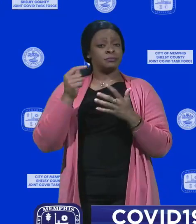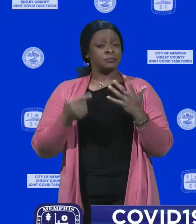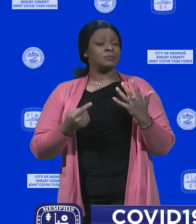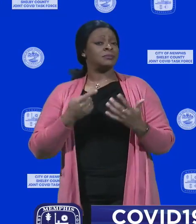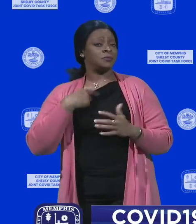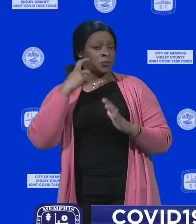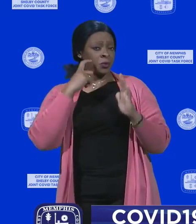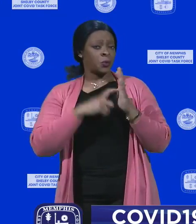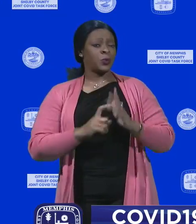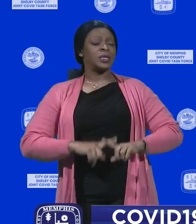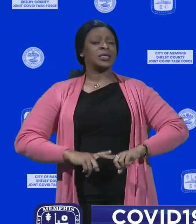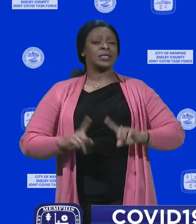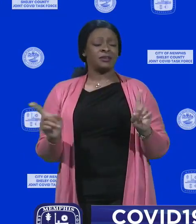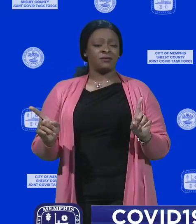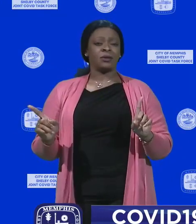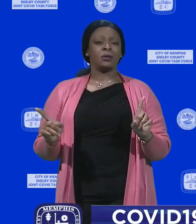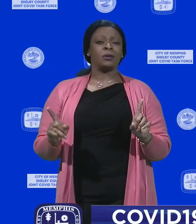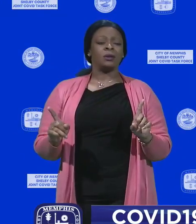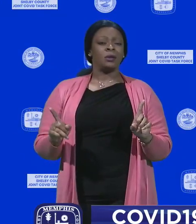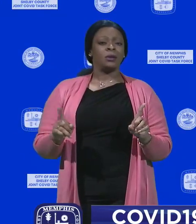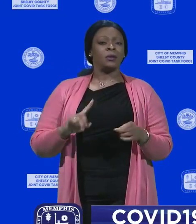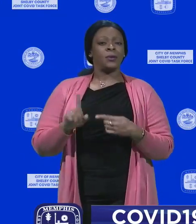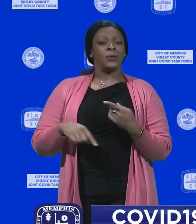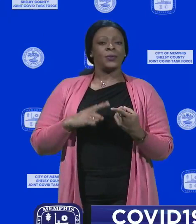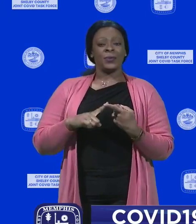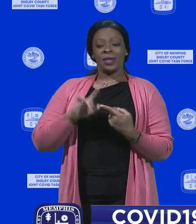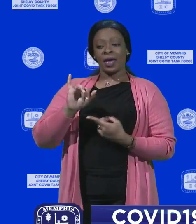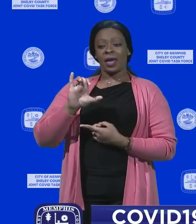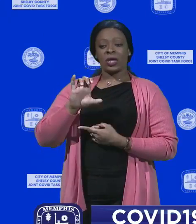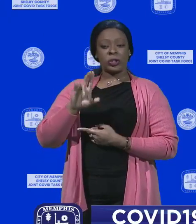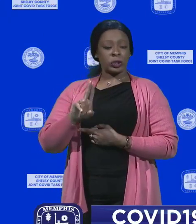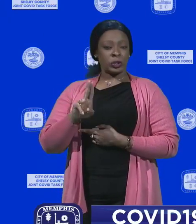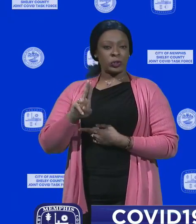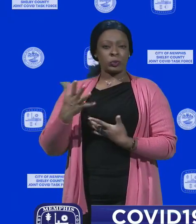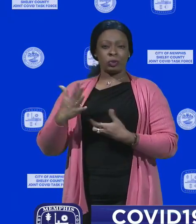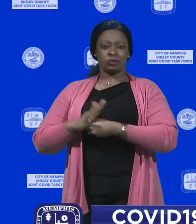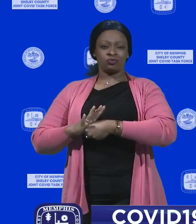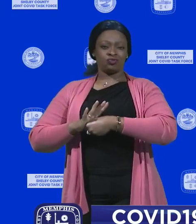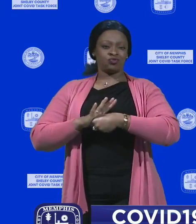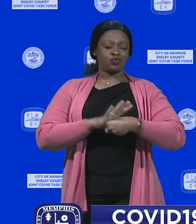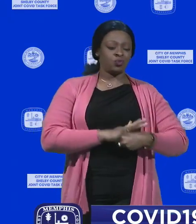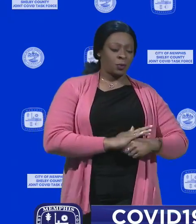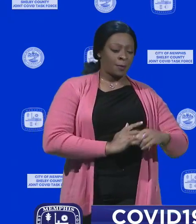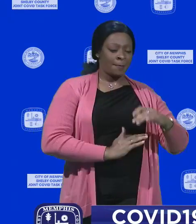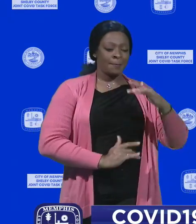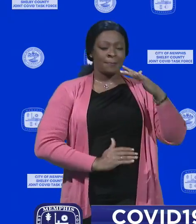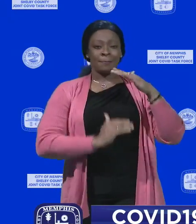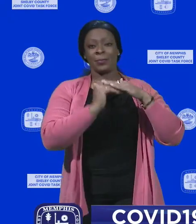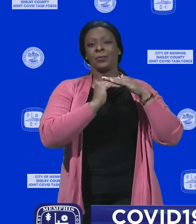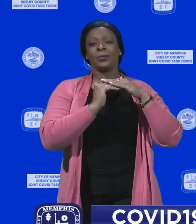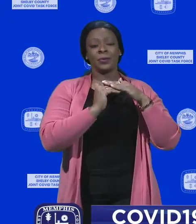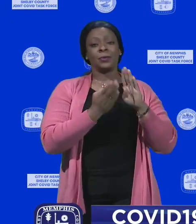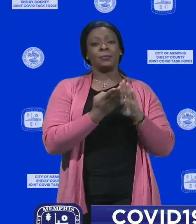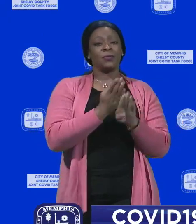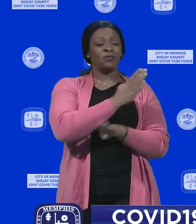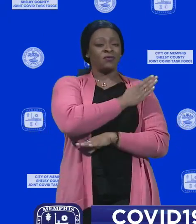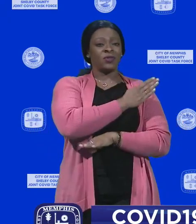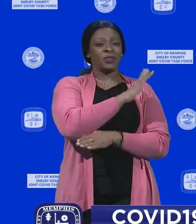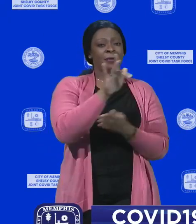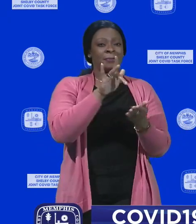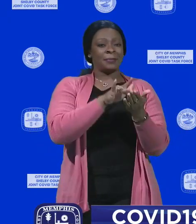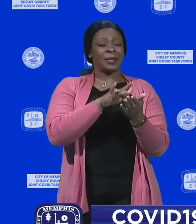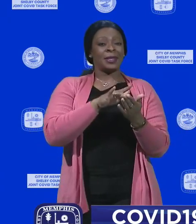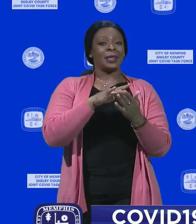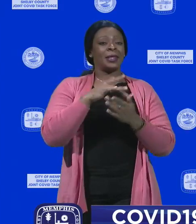different, though. When our ICUs were stressed to the limit previously in the middle